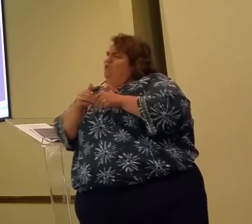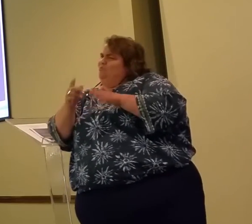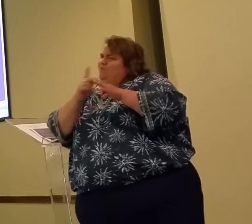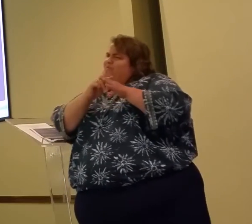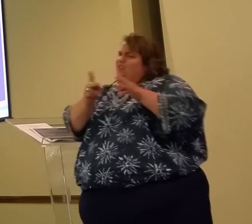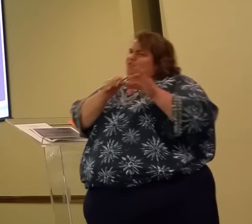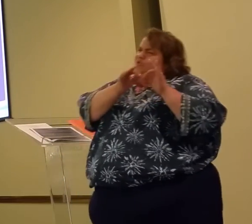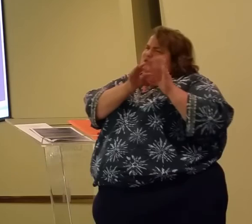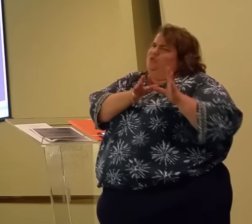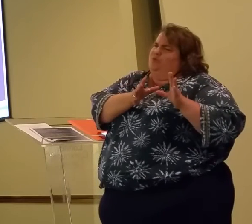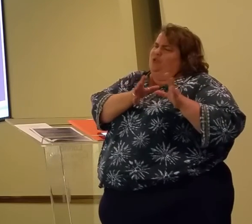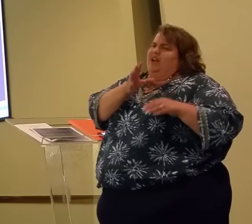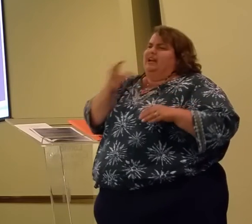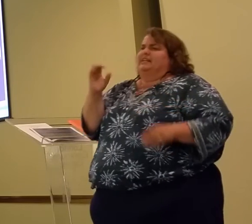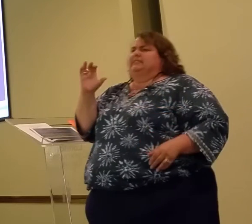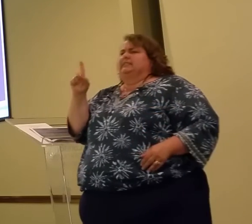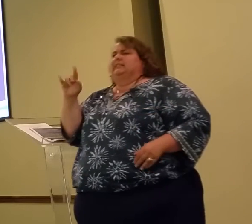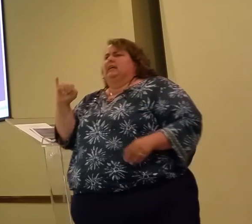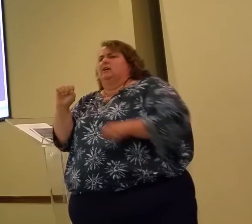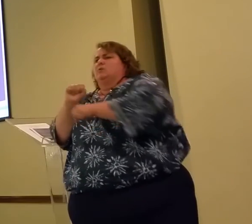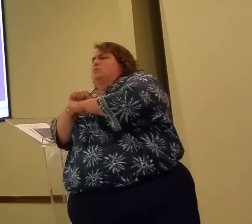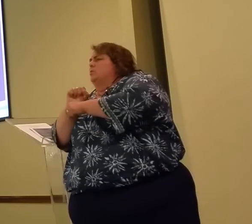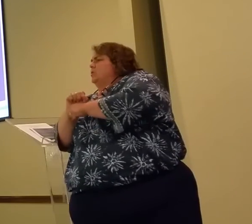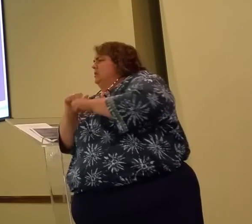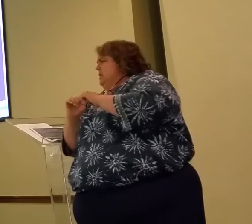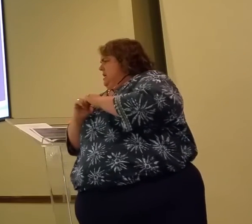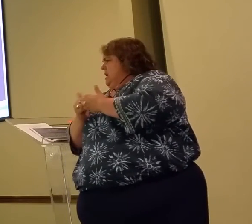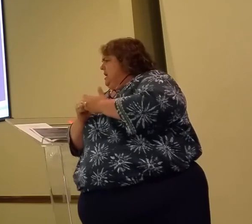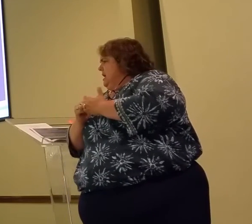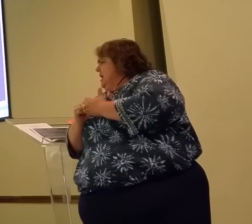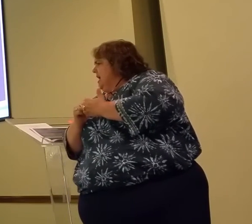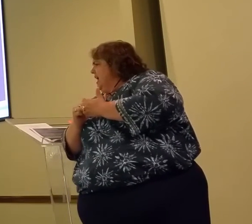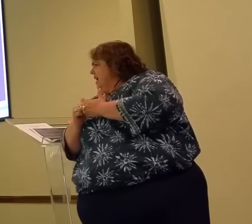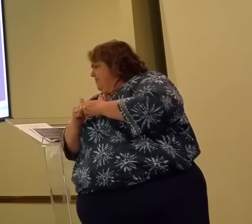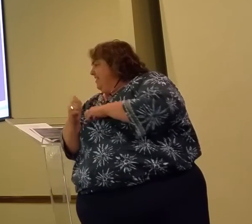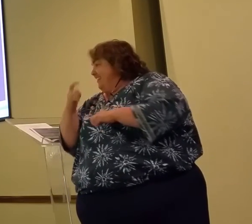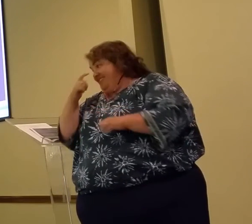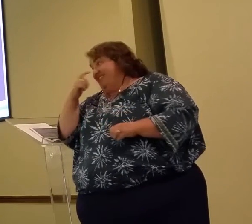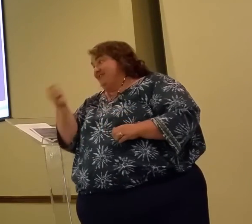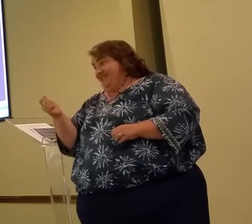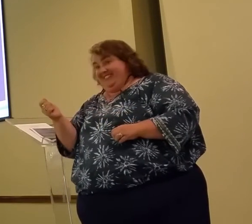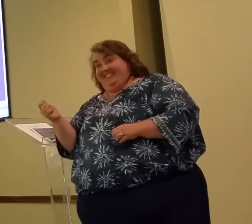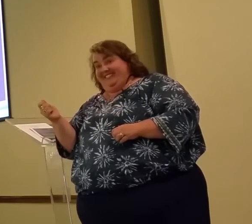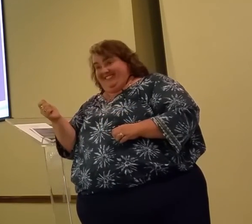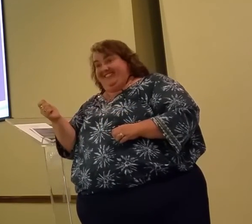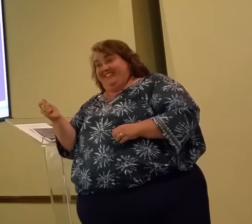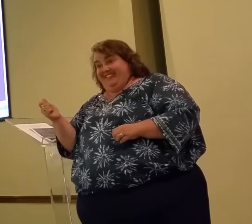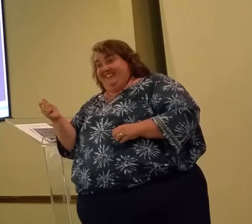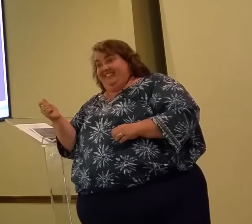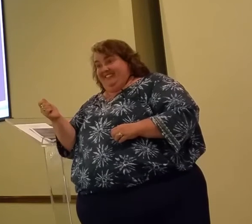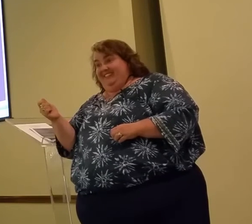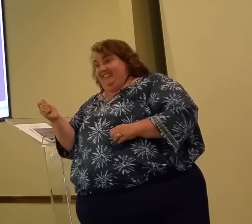Now the question is, a professional interpreter and a CDI, how do they work together? It's a very interesting